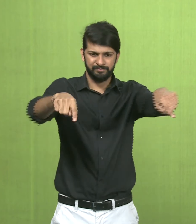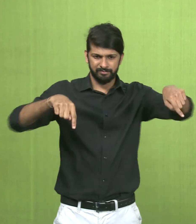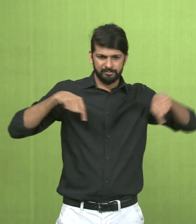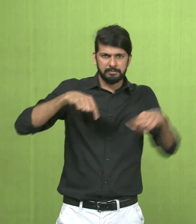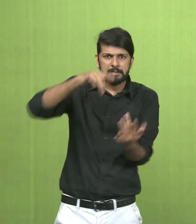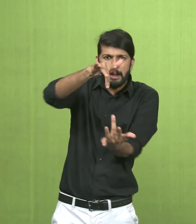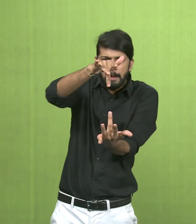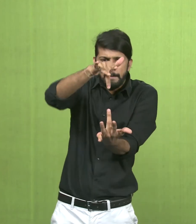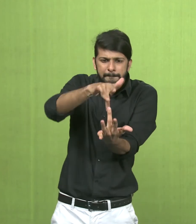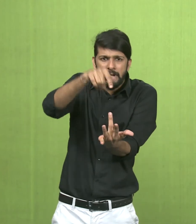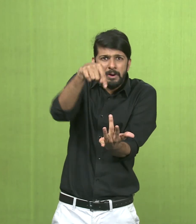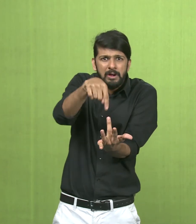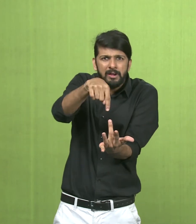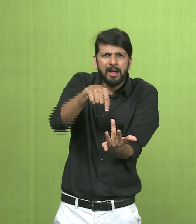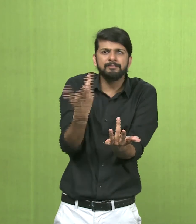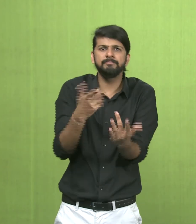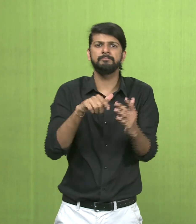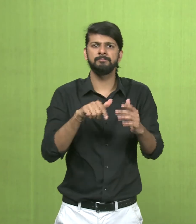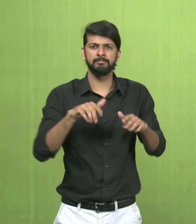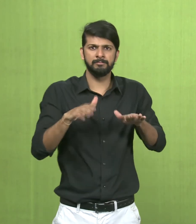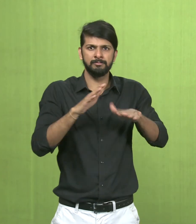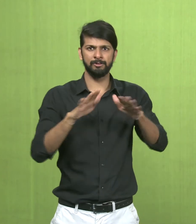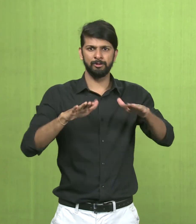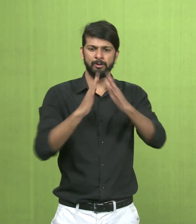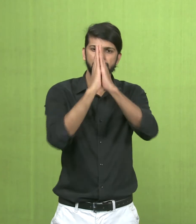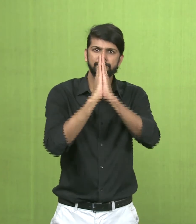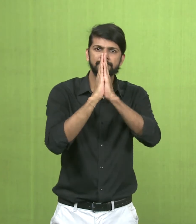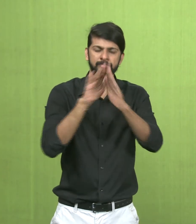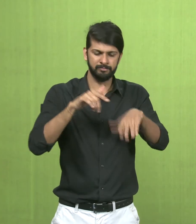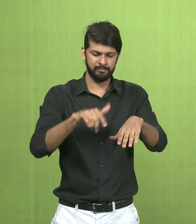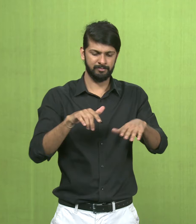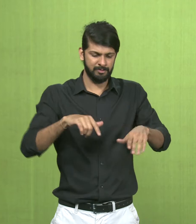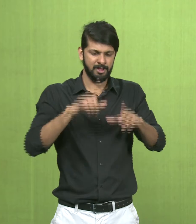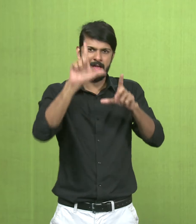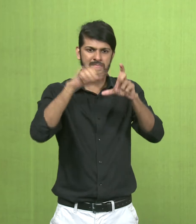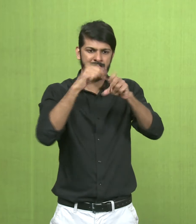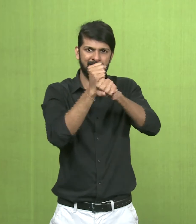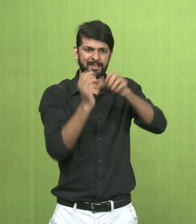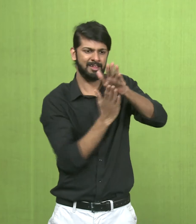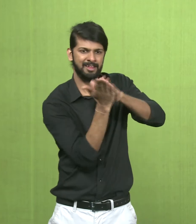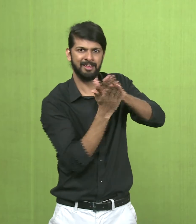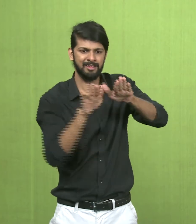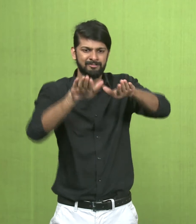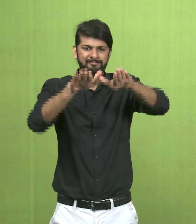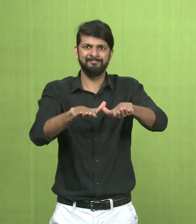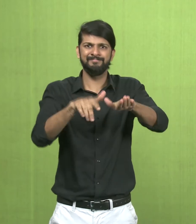Next, in the center, you will make the sign of the goddess